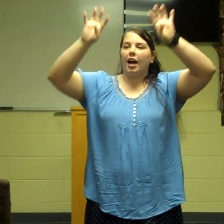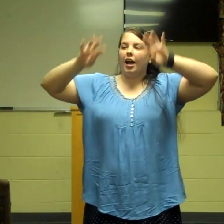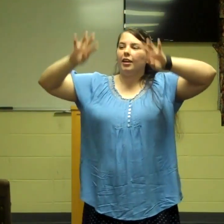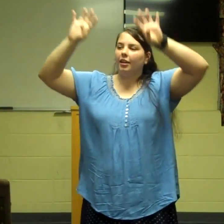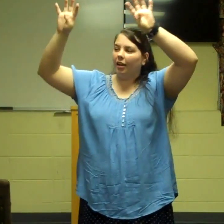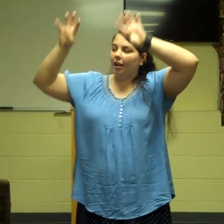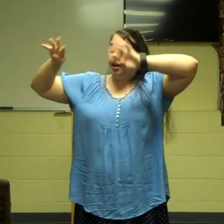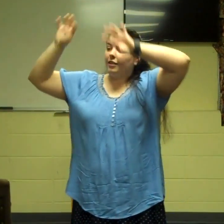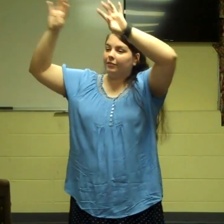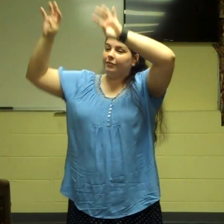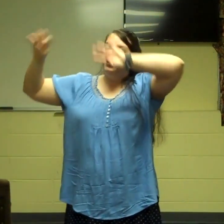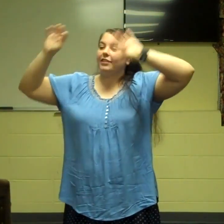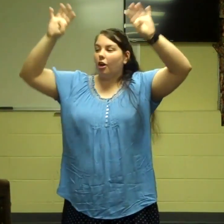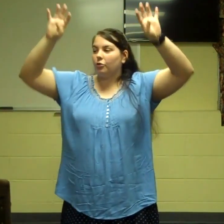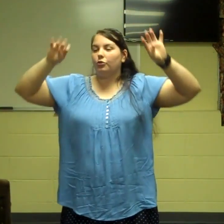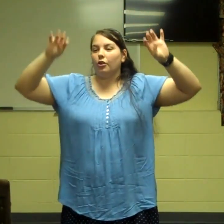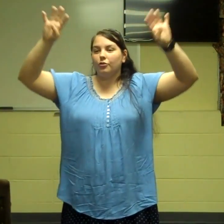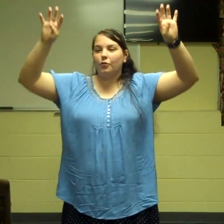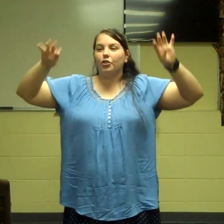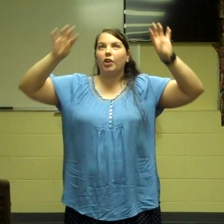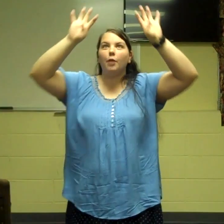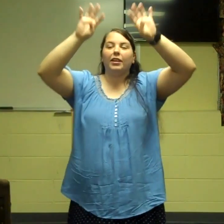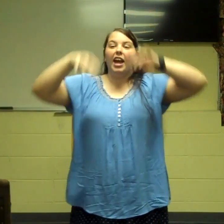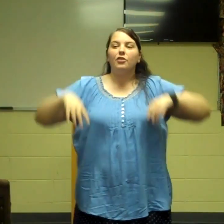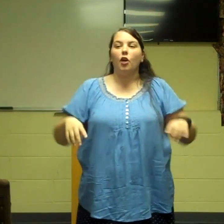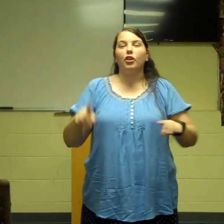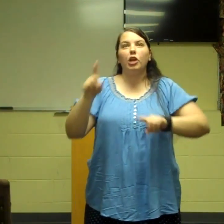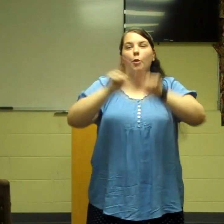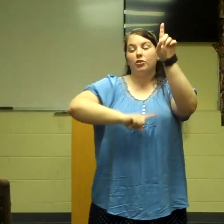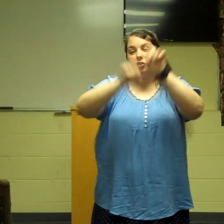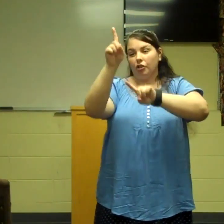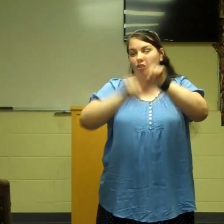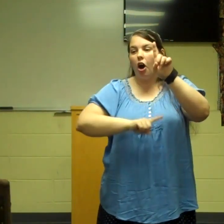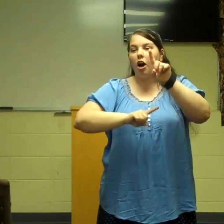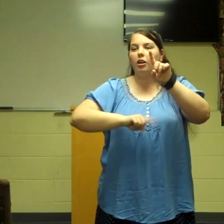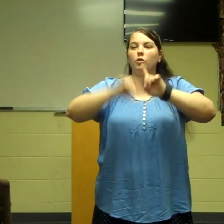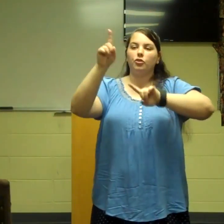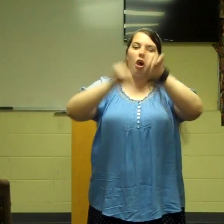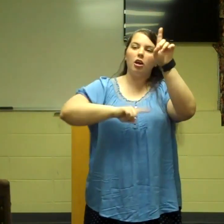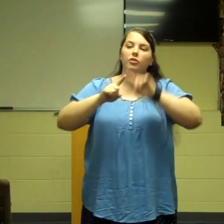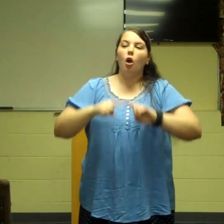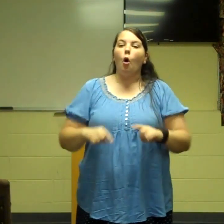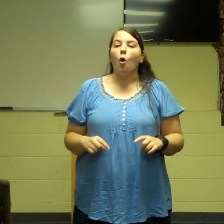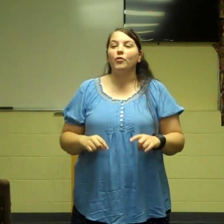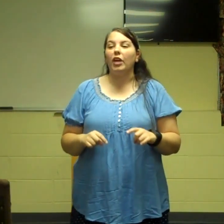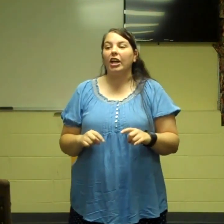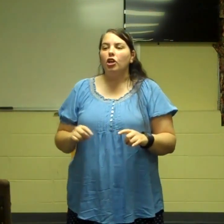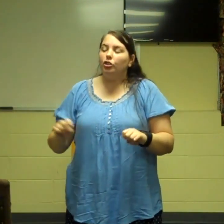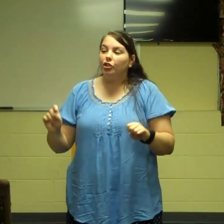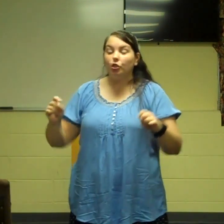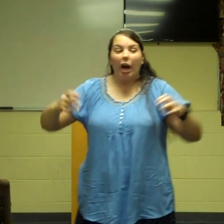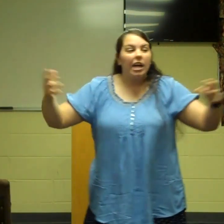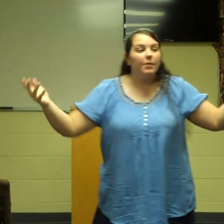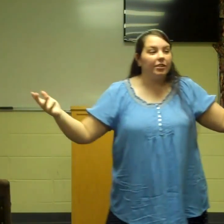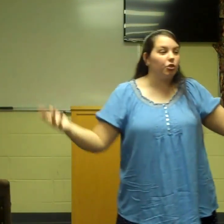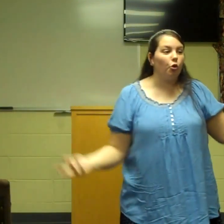sky. That's also stars. So if you're describing, so if you're going to talk about the star or stars, or if you're like describing a